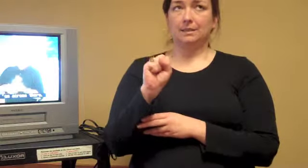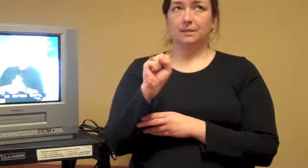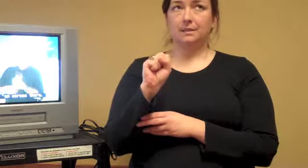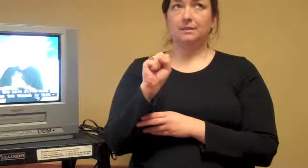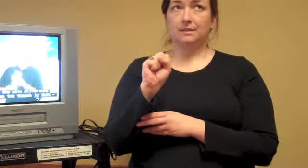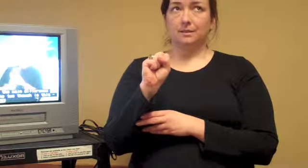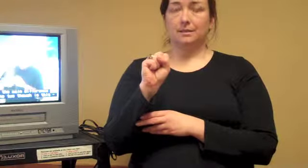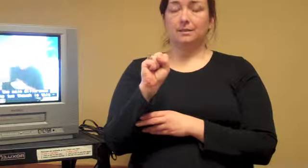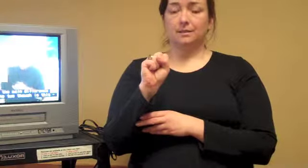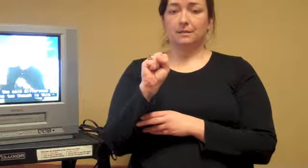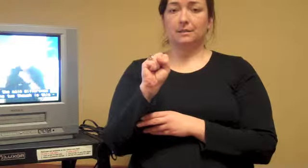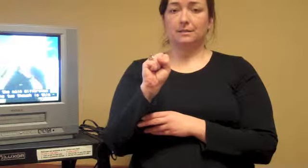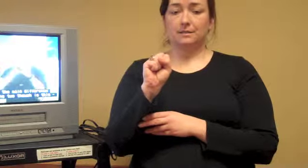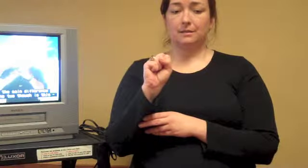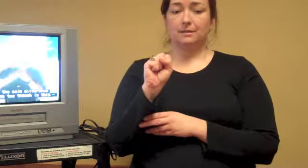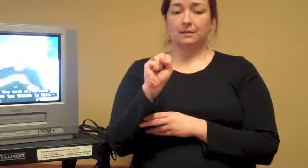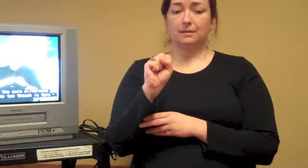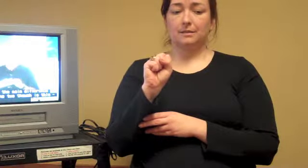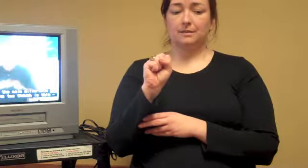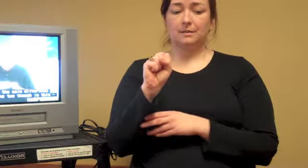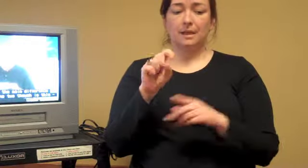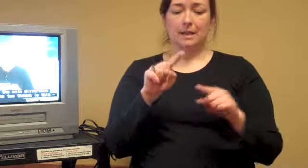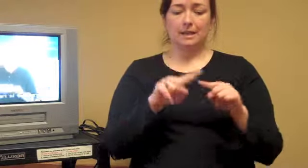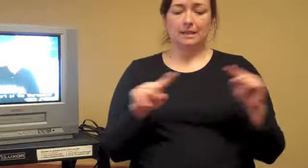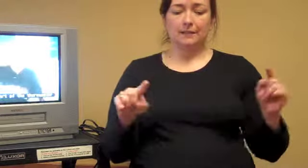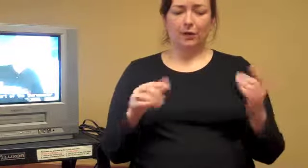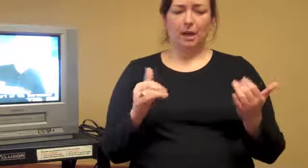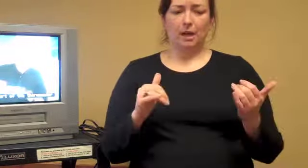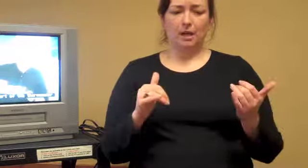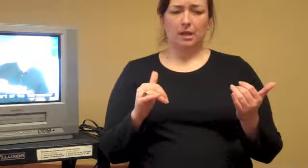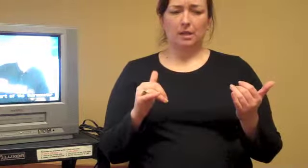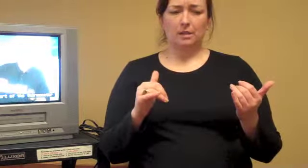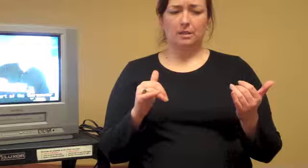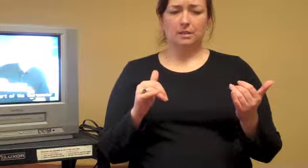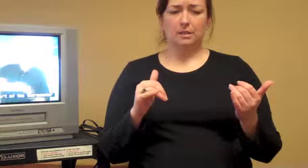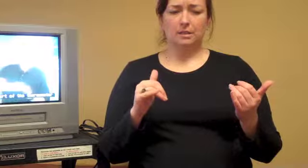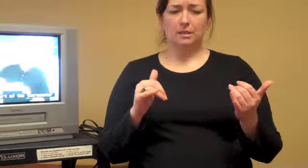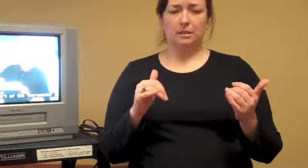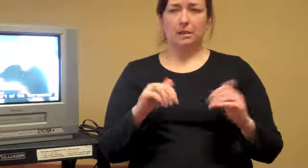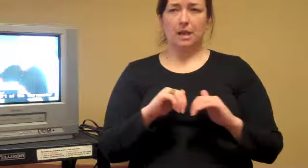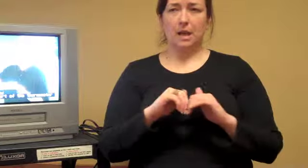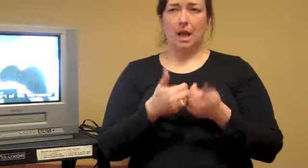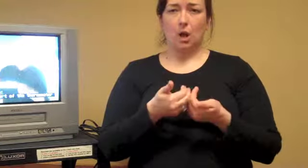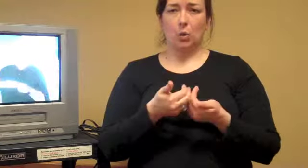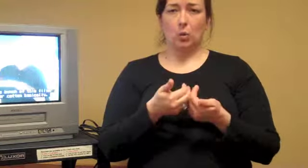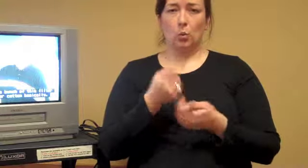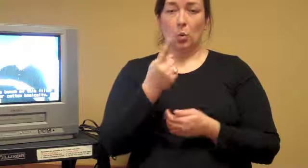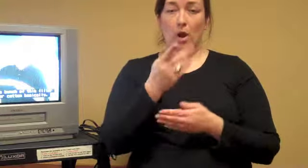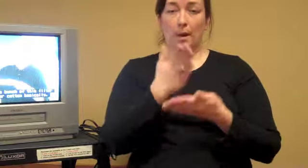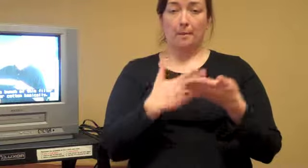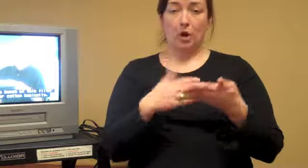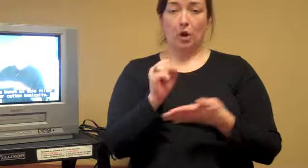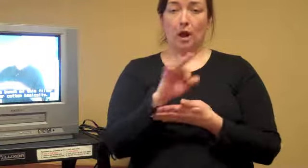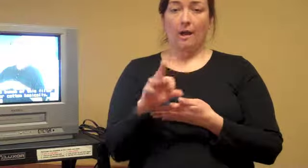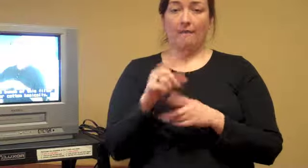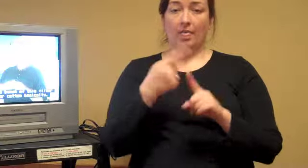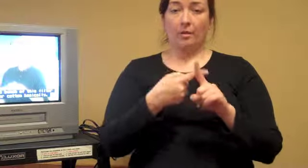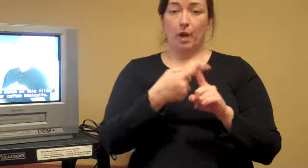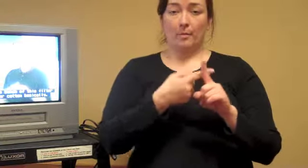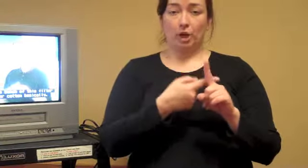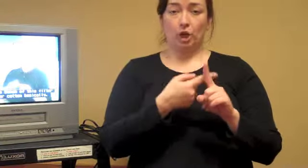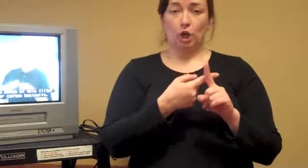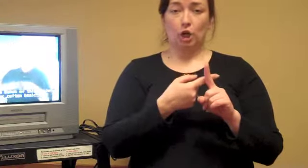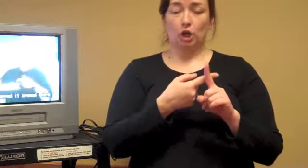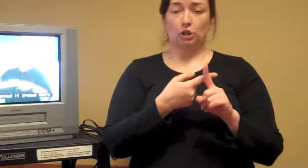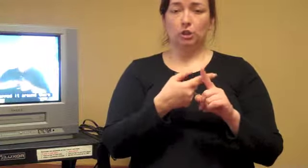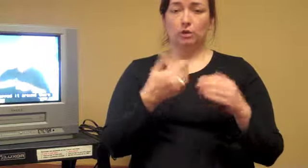there. What's the main difference between the two, though, is this. On one part of the thermometer, I took a bunch of this filter wool, or